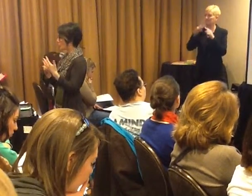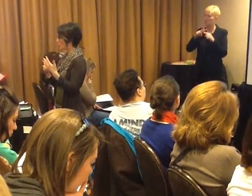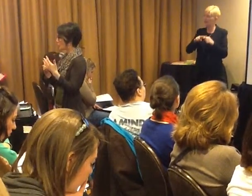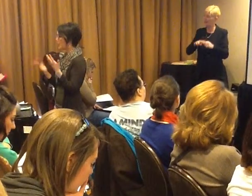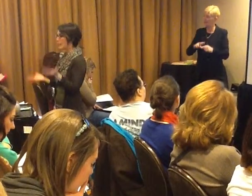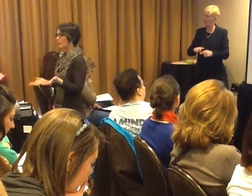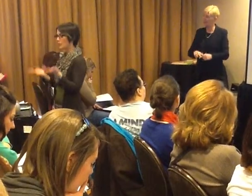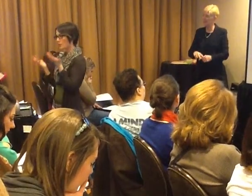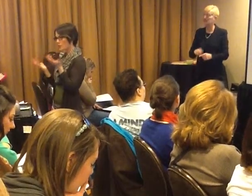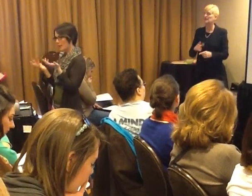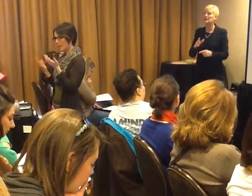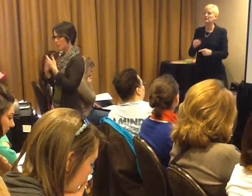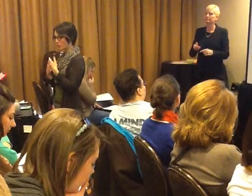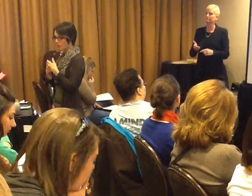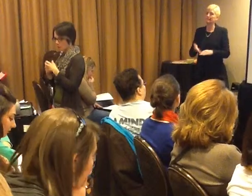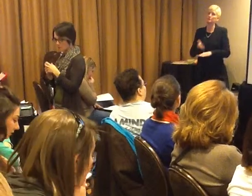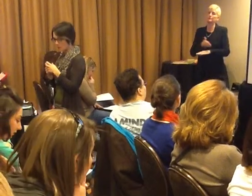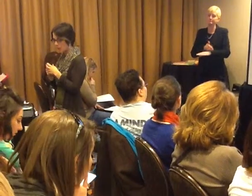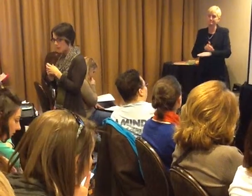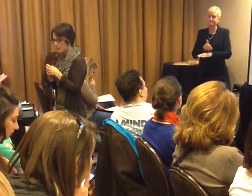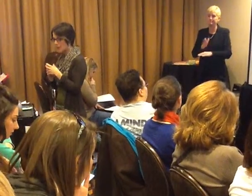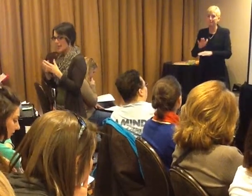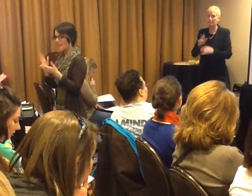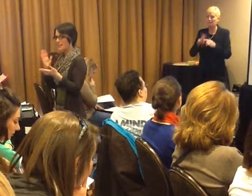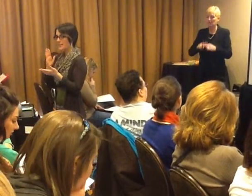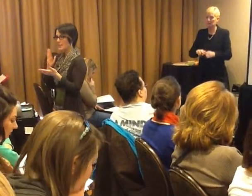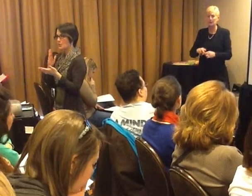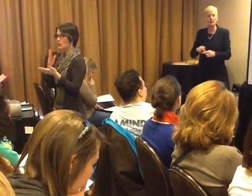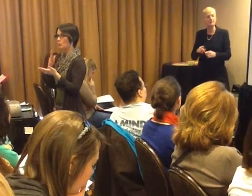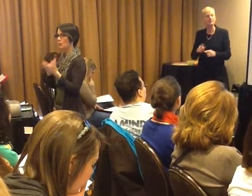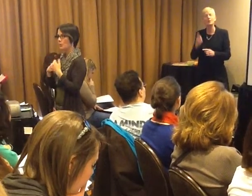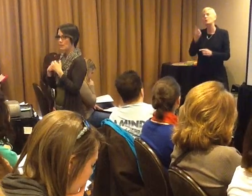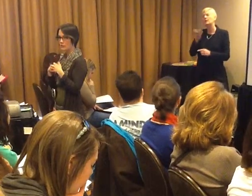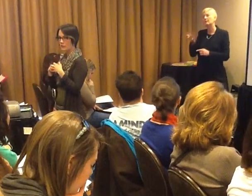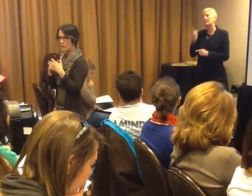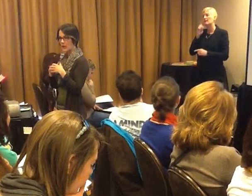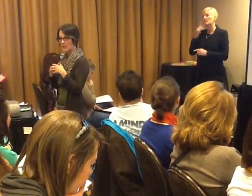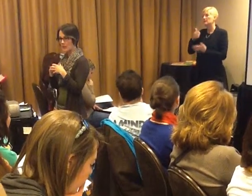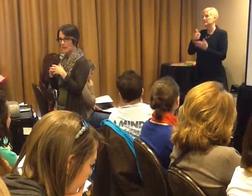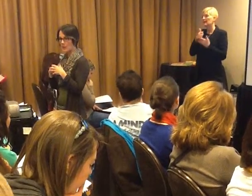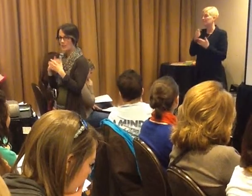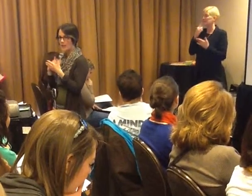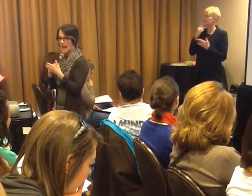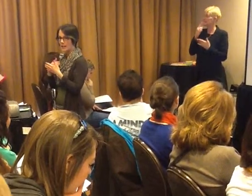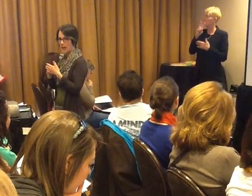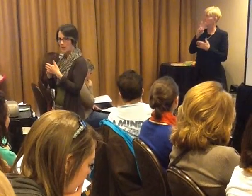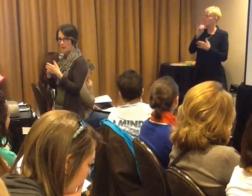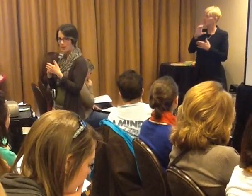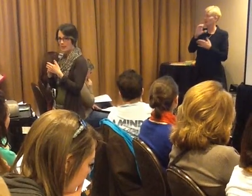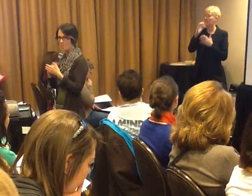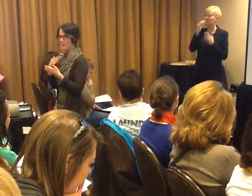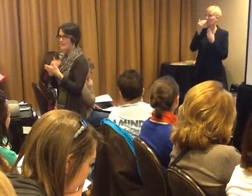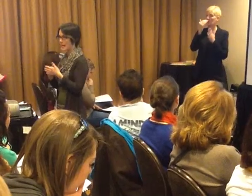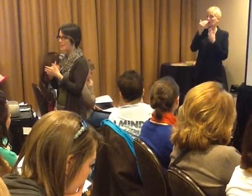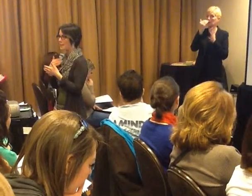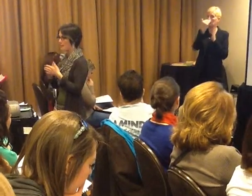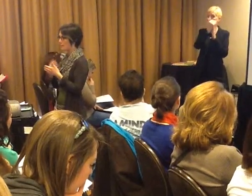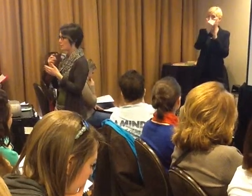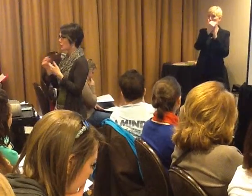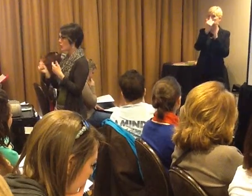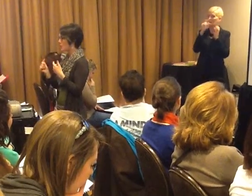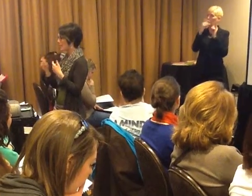try to increase that, which I thought was really helpful. They said to put a bunch of your vocabulary words on a PowerPoint, but set